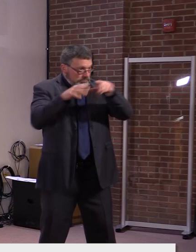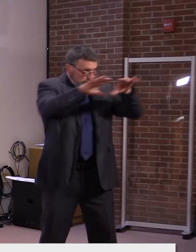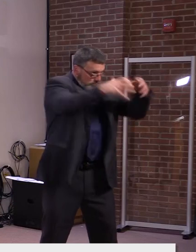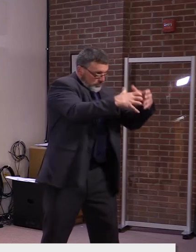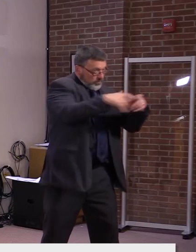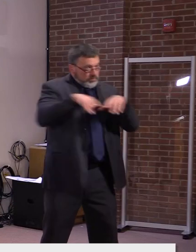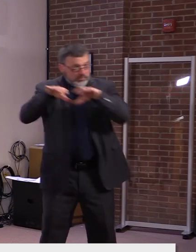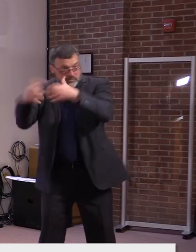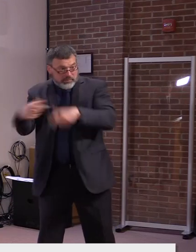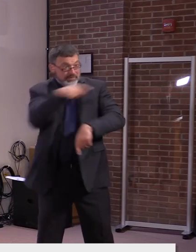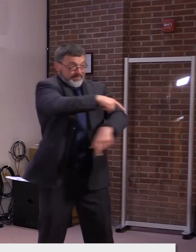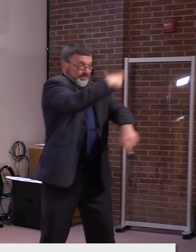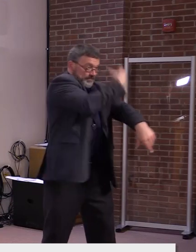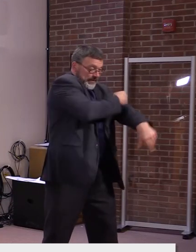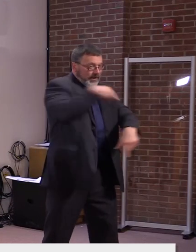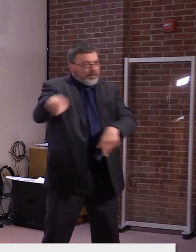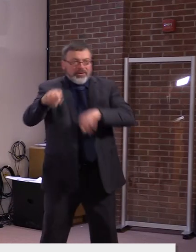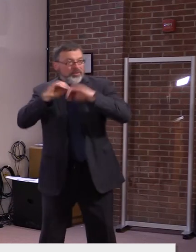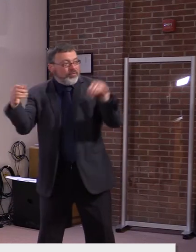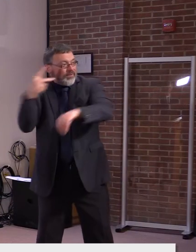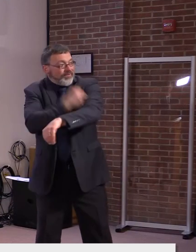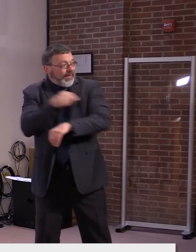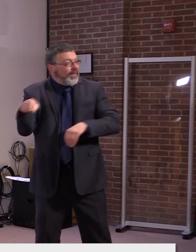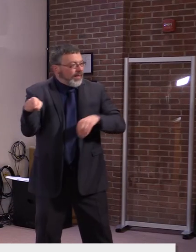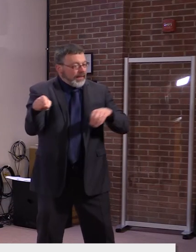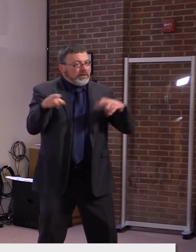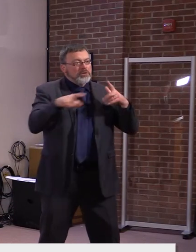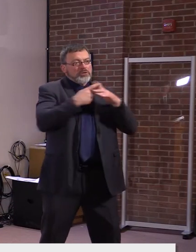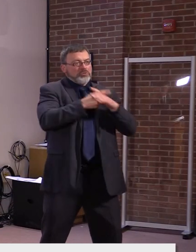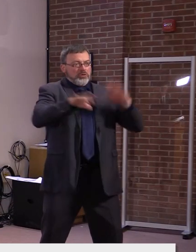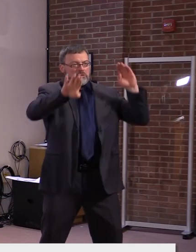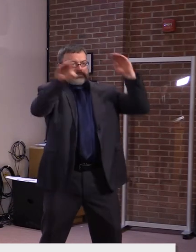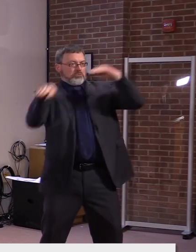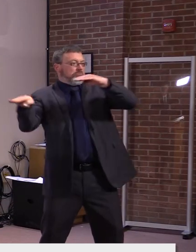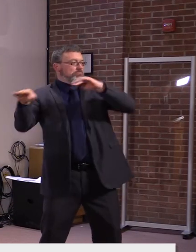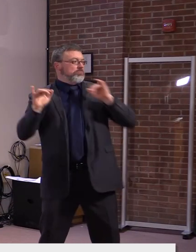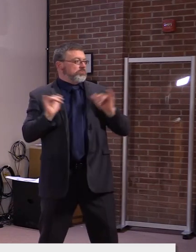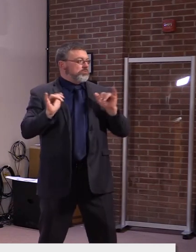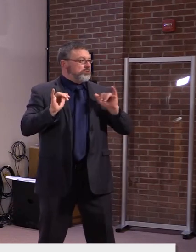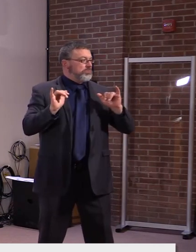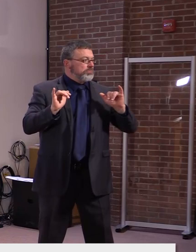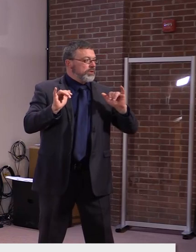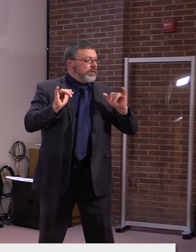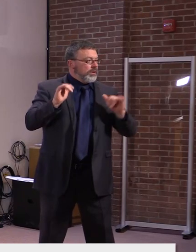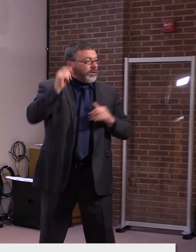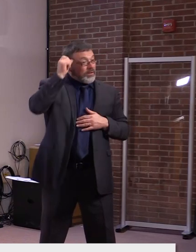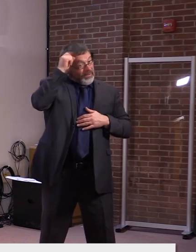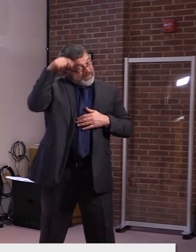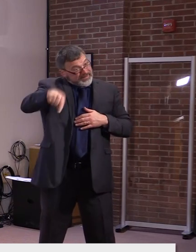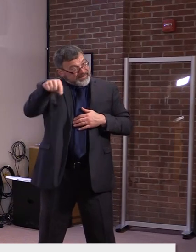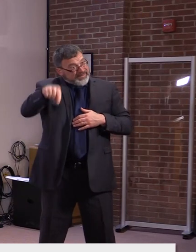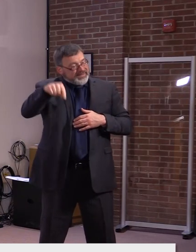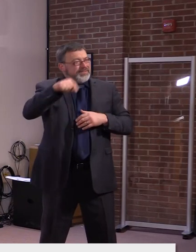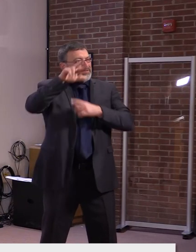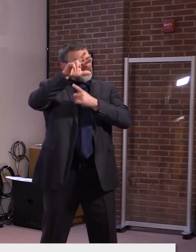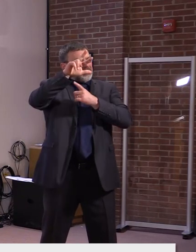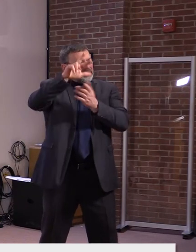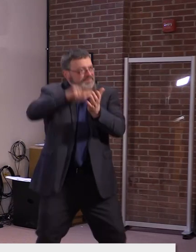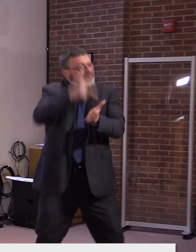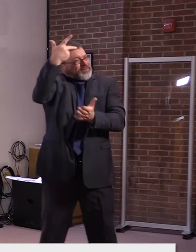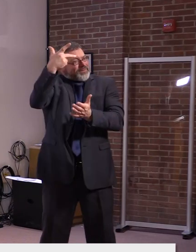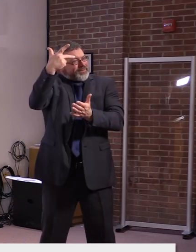vaccinated, we have a very similar story here. That difference is still 3.8 times greater. And we see that